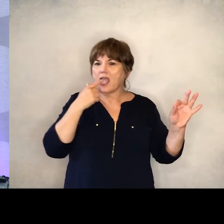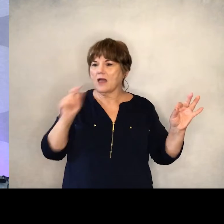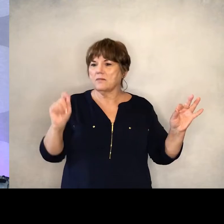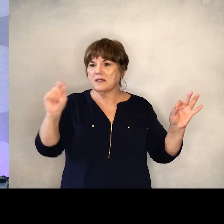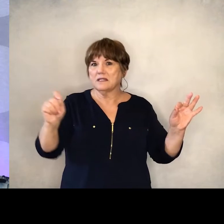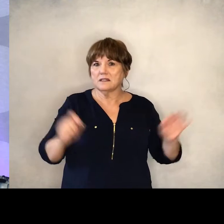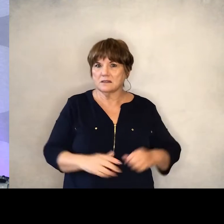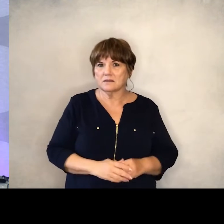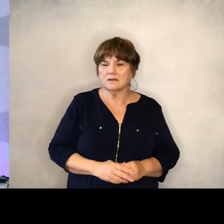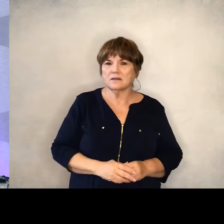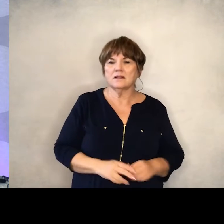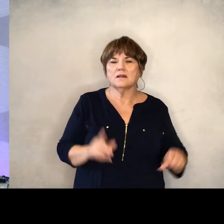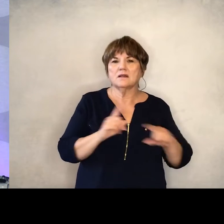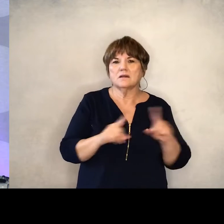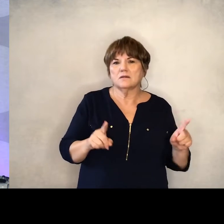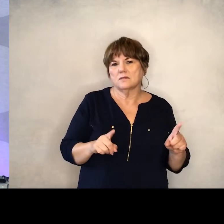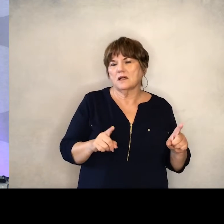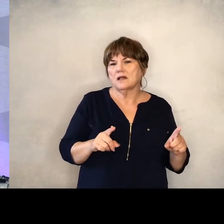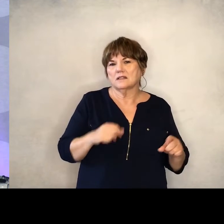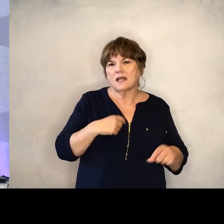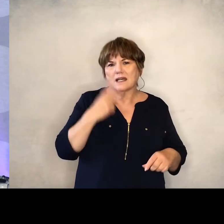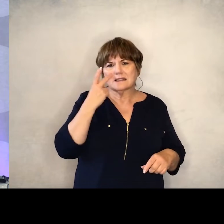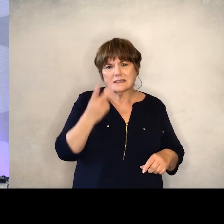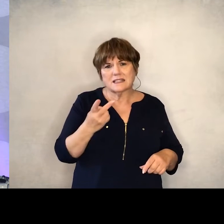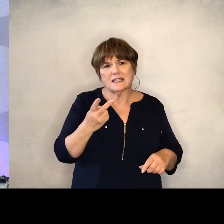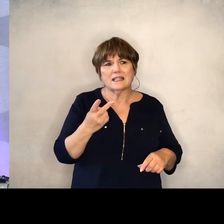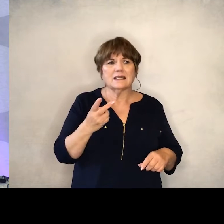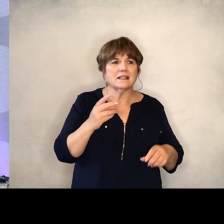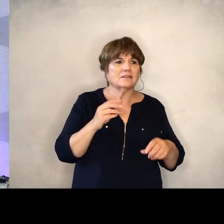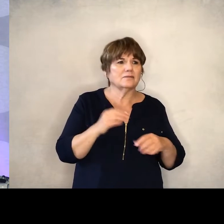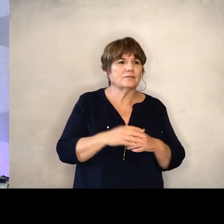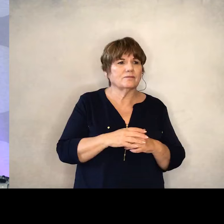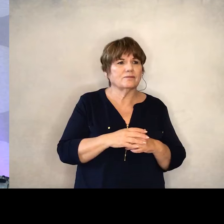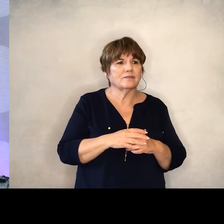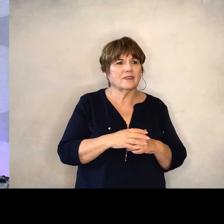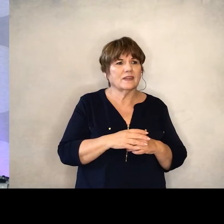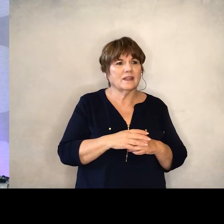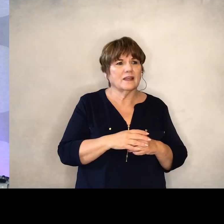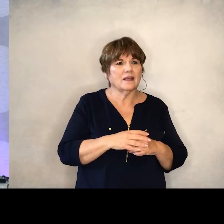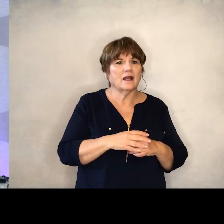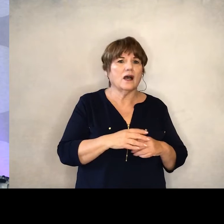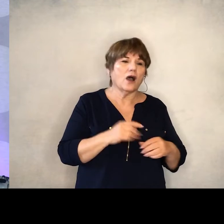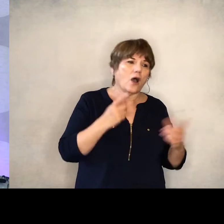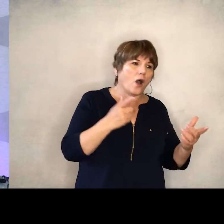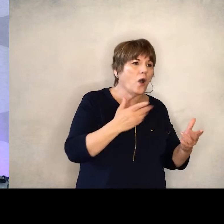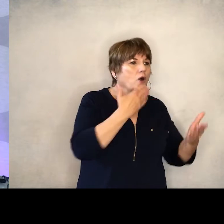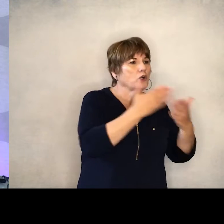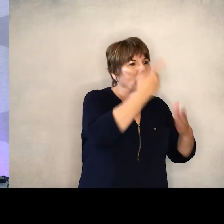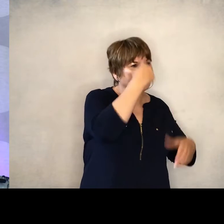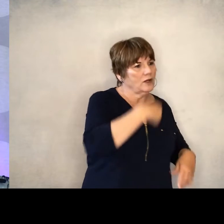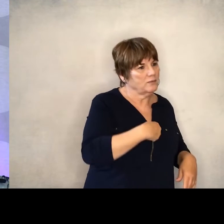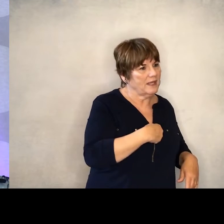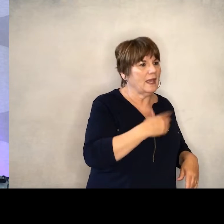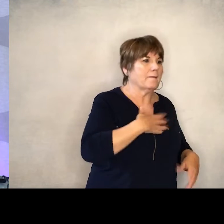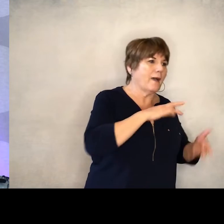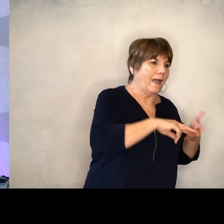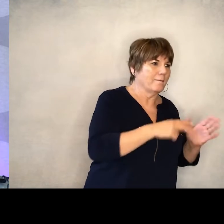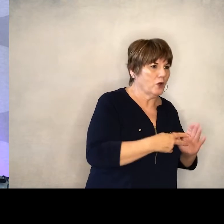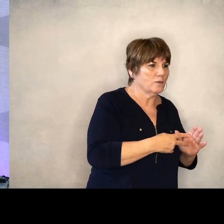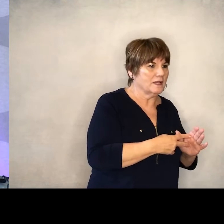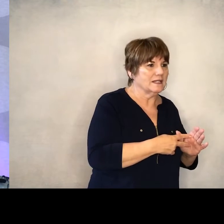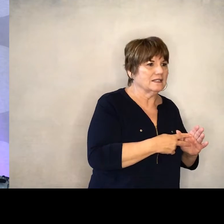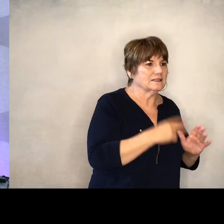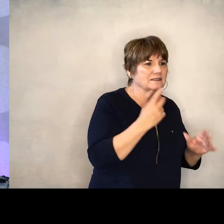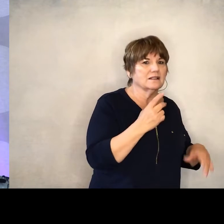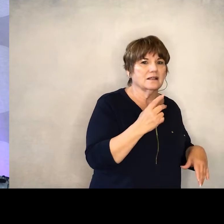But it must not be viewed in our classic way of viewing the good, good for me and my purposes today. To